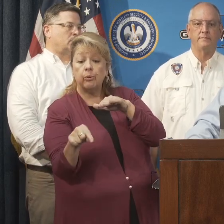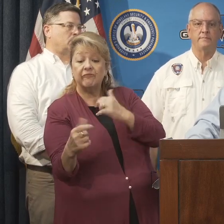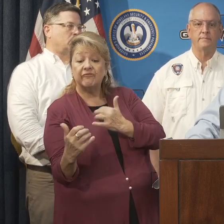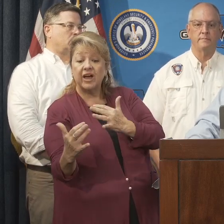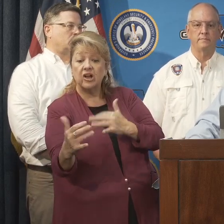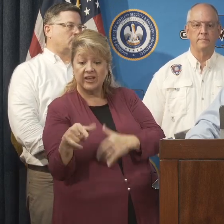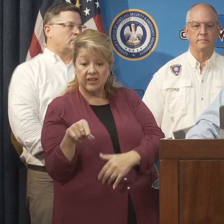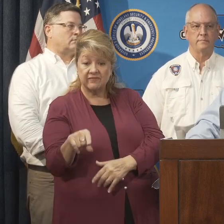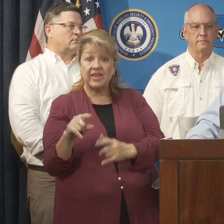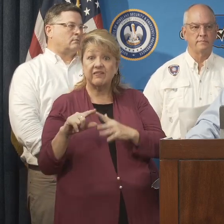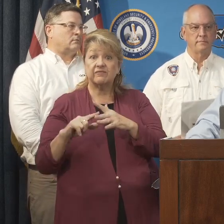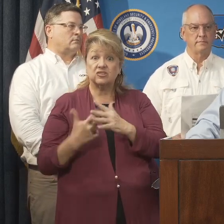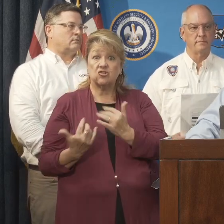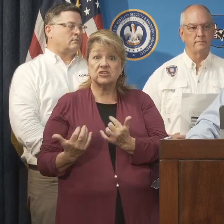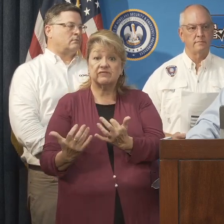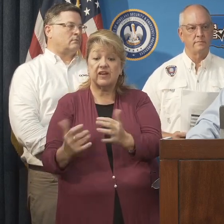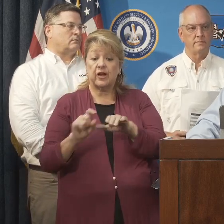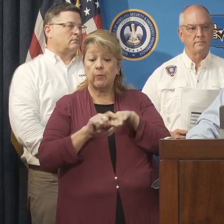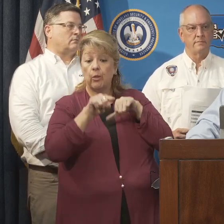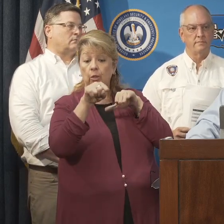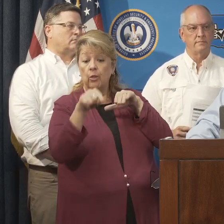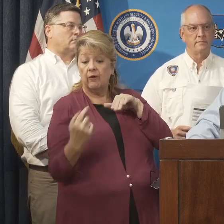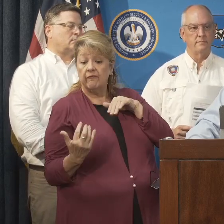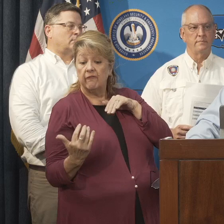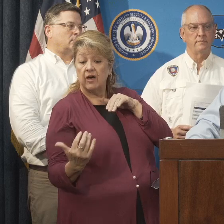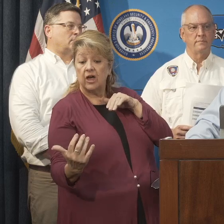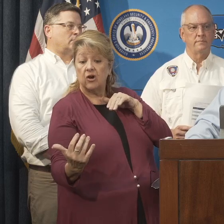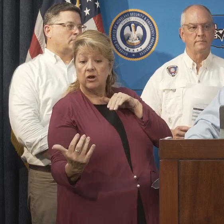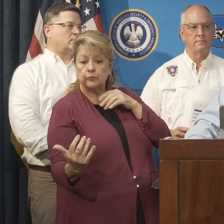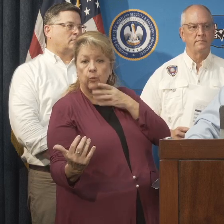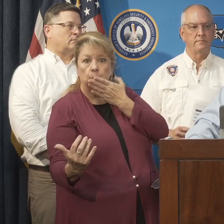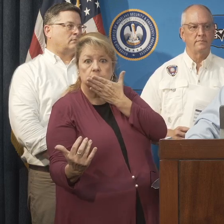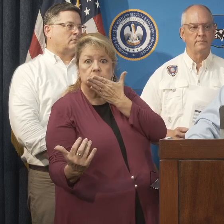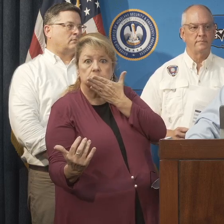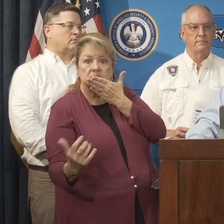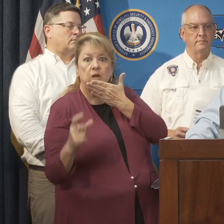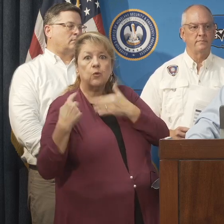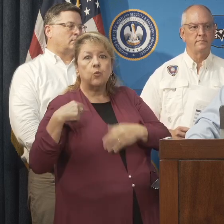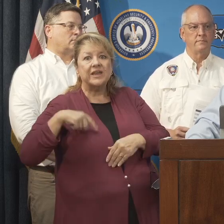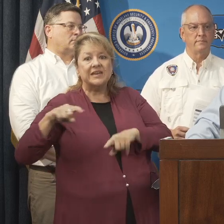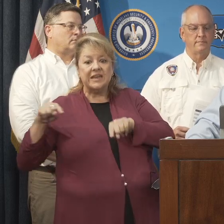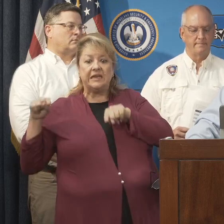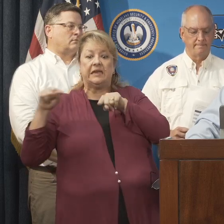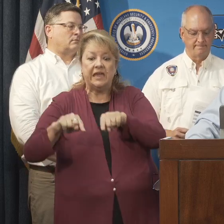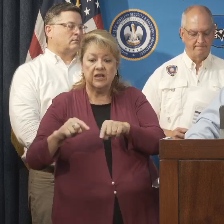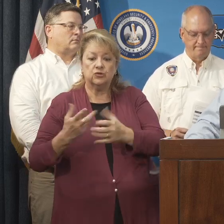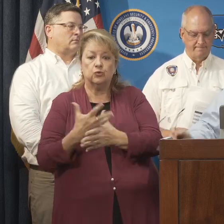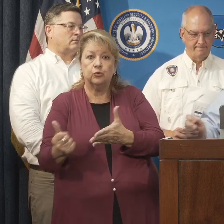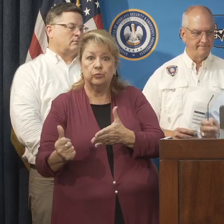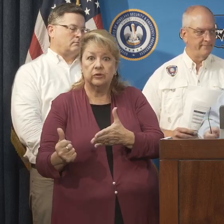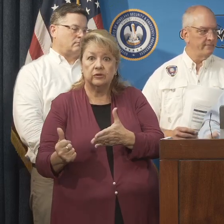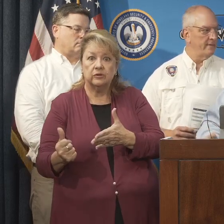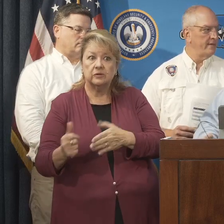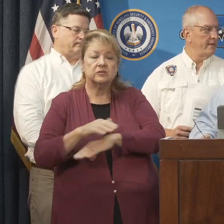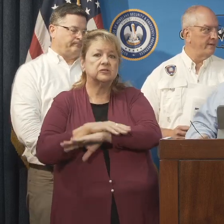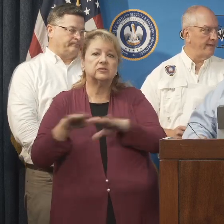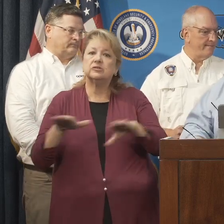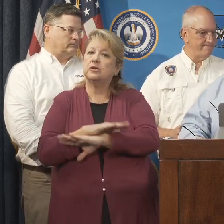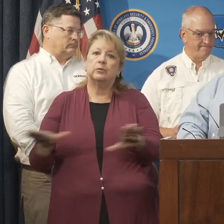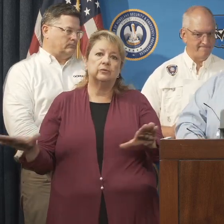fire gets started, we've got to be in a capacity where we can get to you and get it out. Thank you.